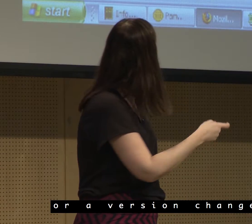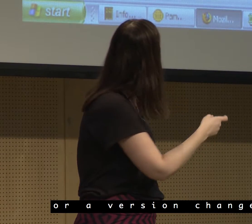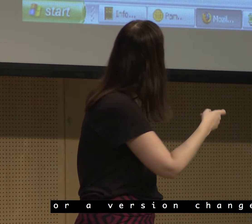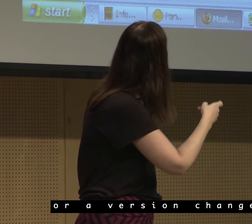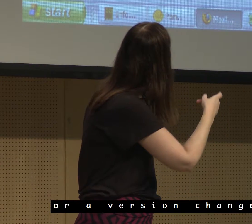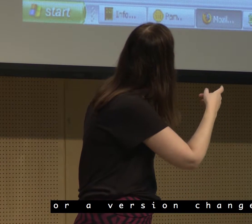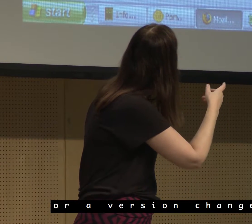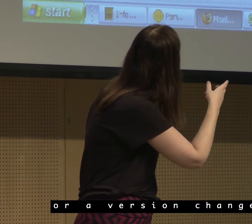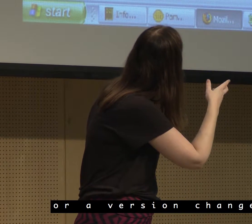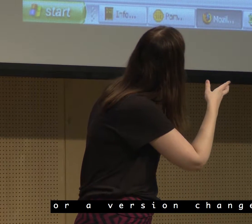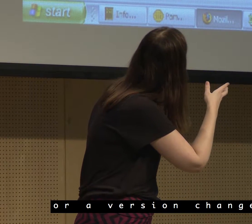version change.